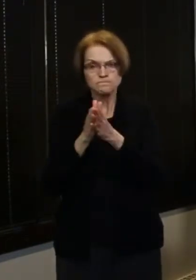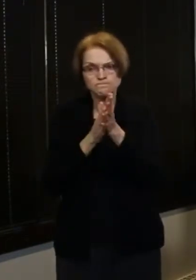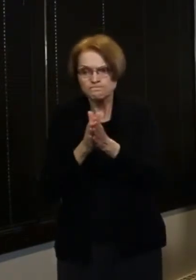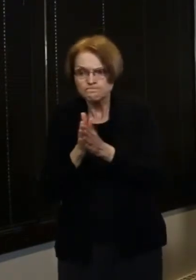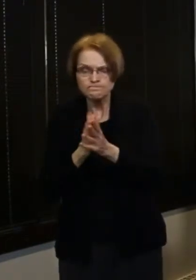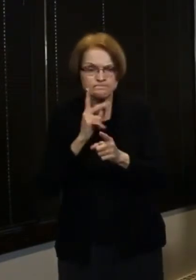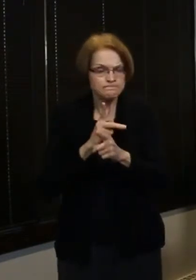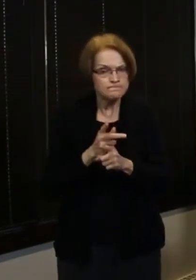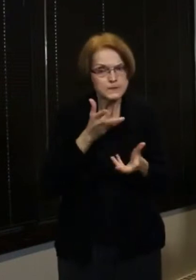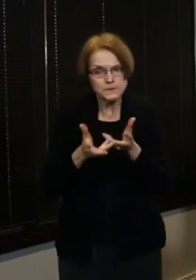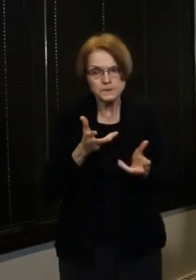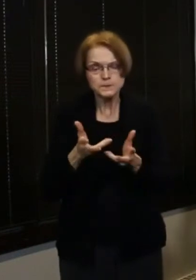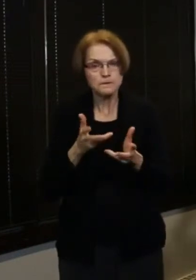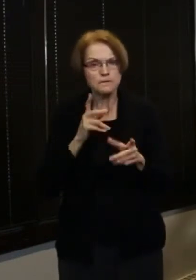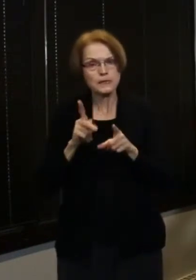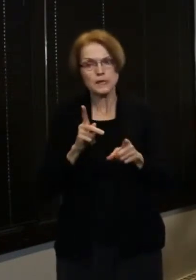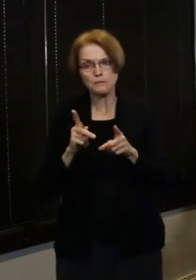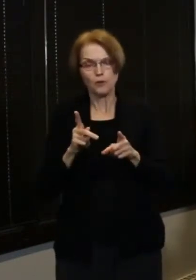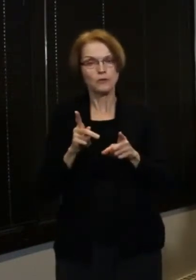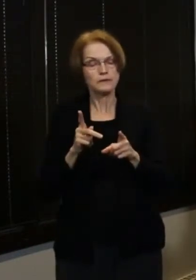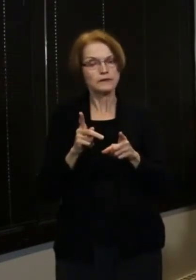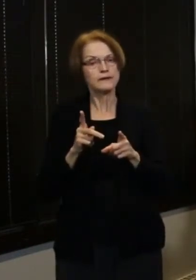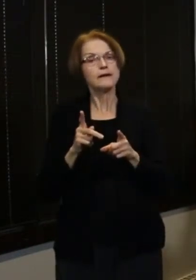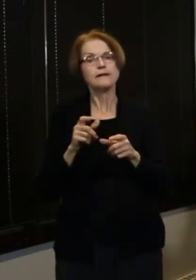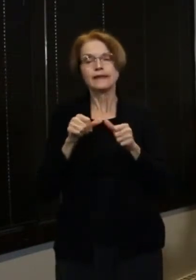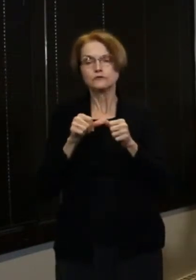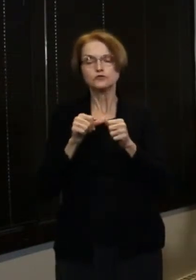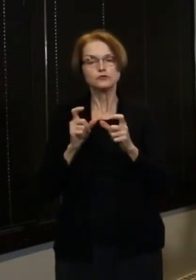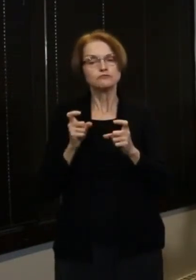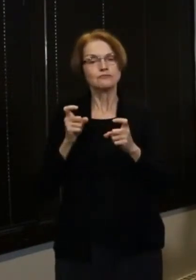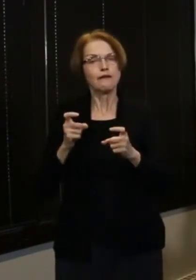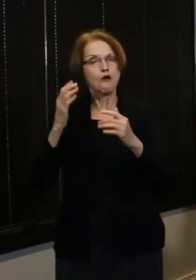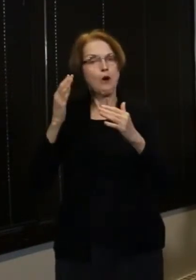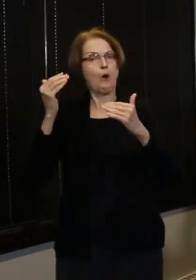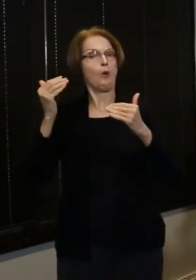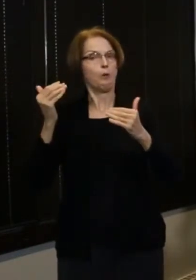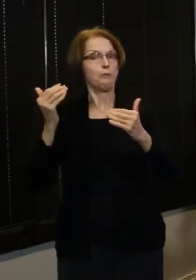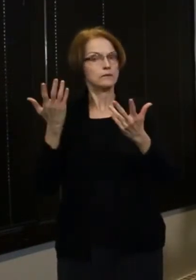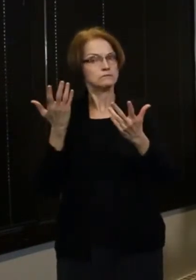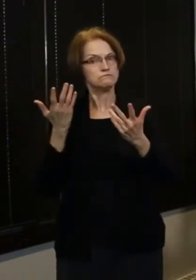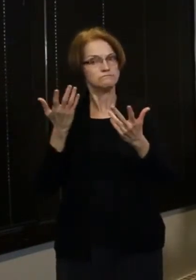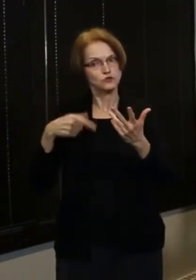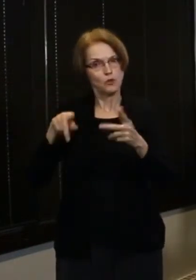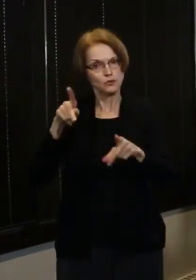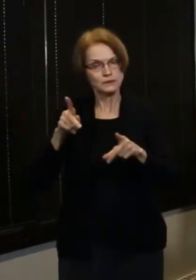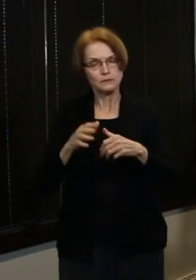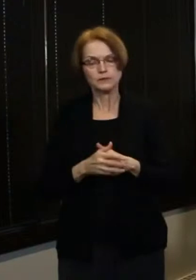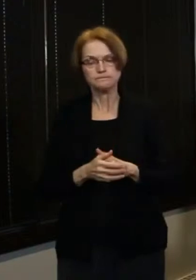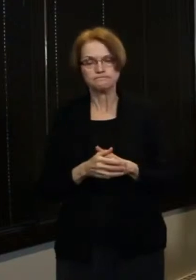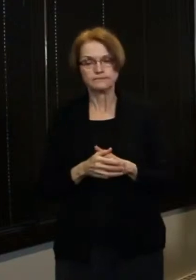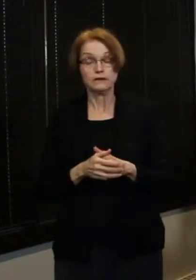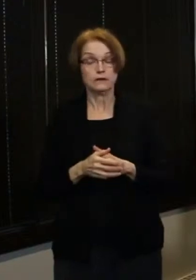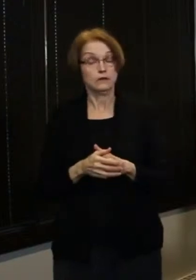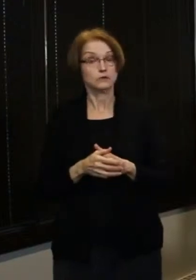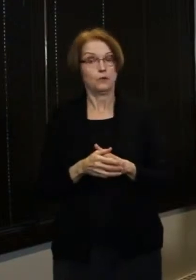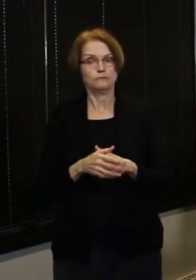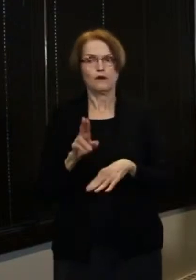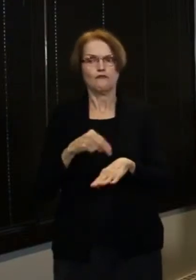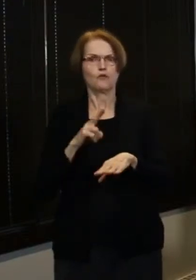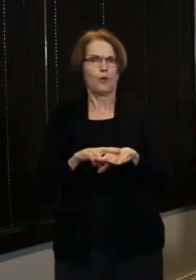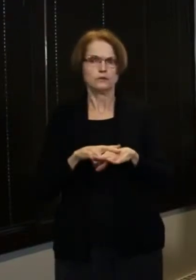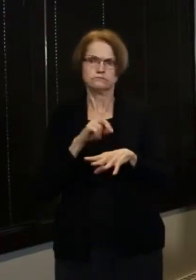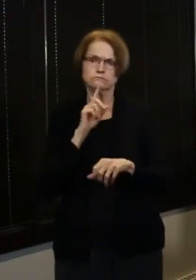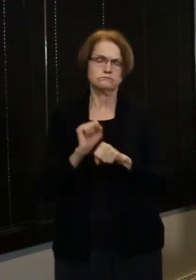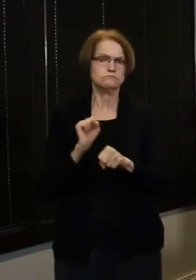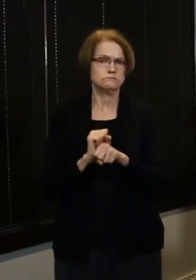they continue to bring hope to so many more people. Now, there's no question we have a long way to go, but there are